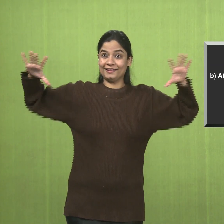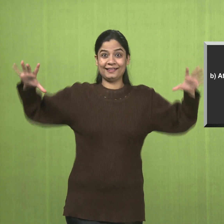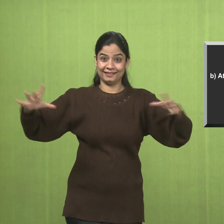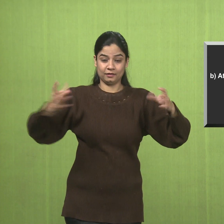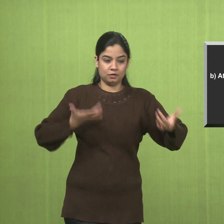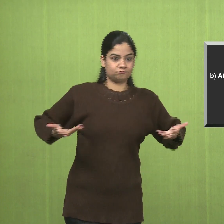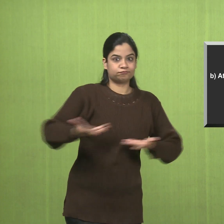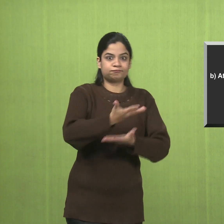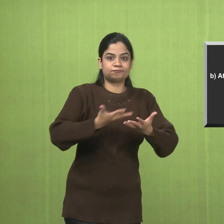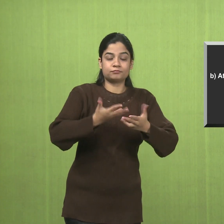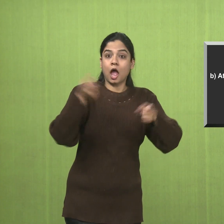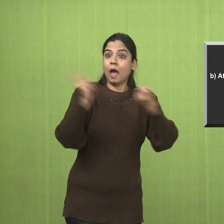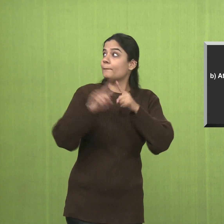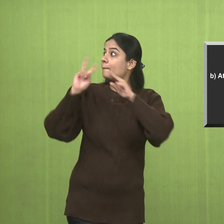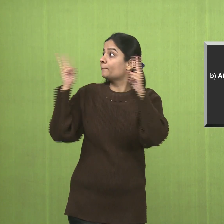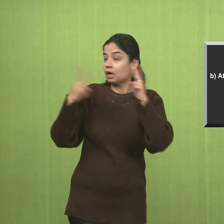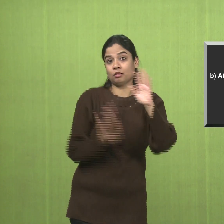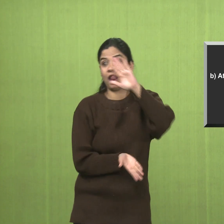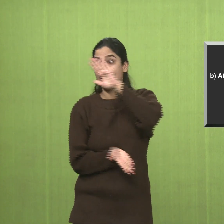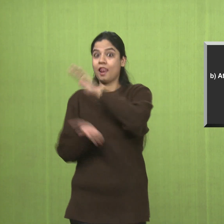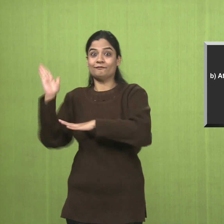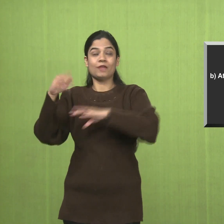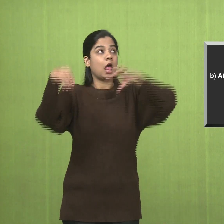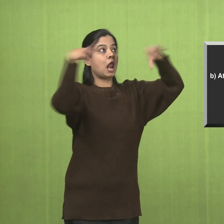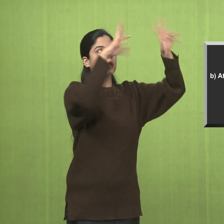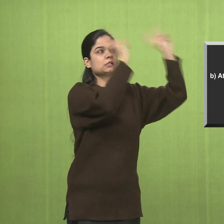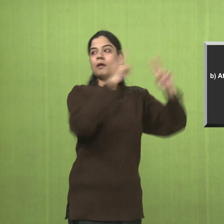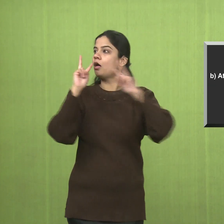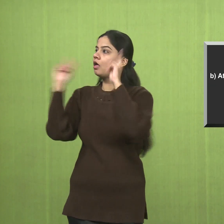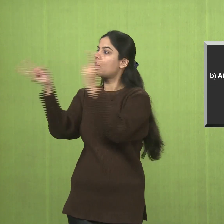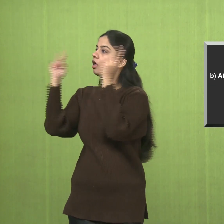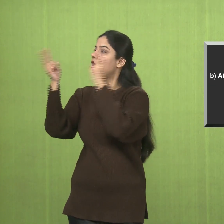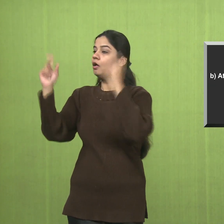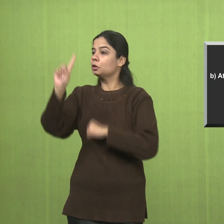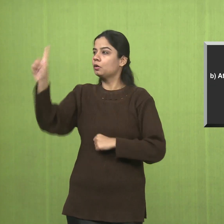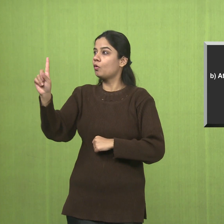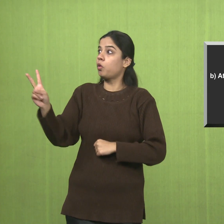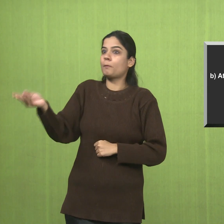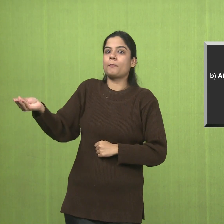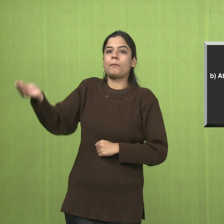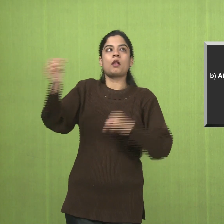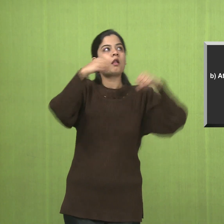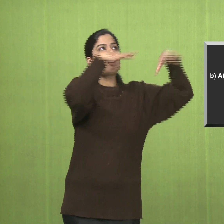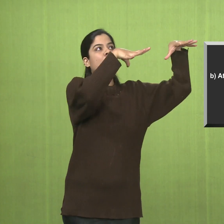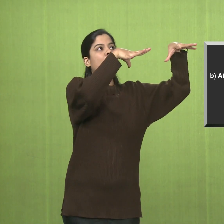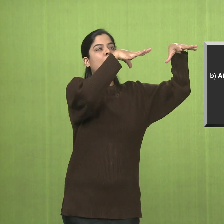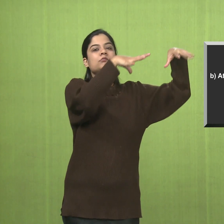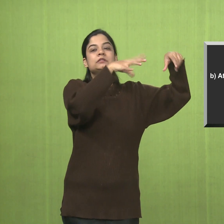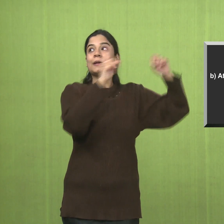of people are working together and you have to leave for another meeting. So don't keep the light on in the room you were working